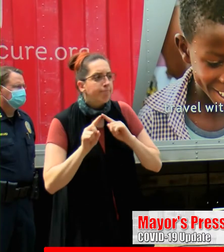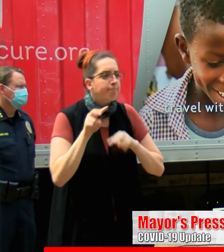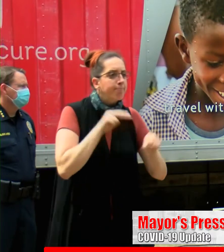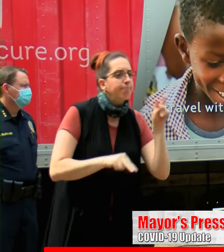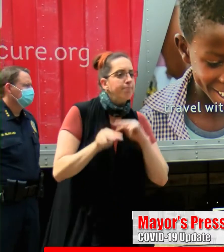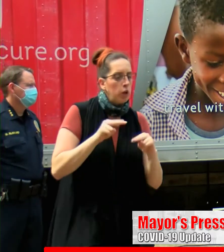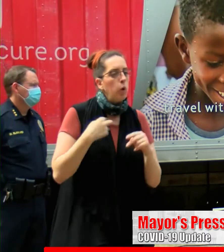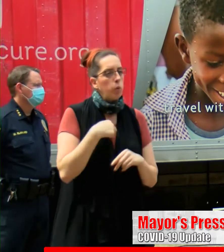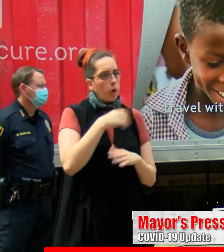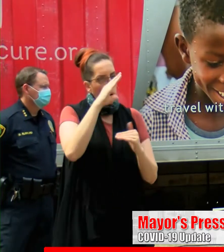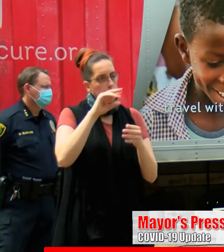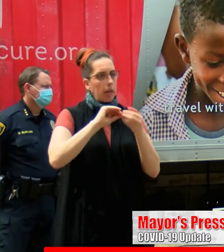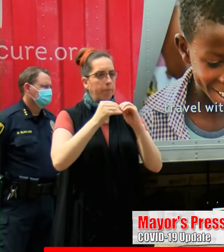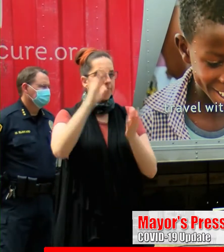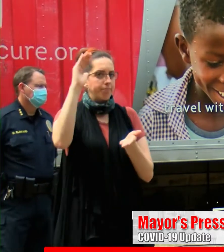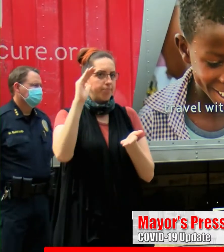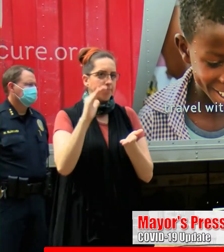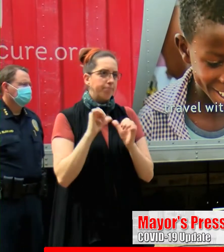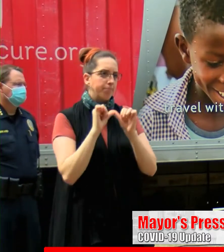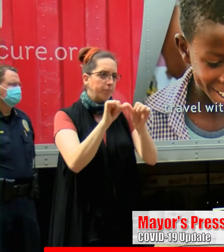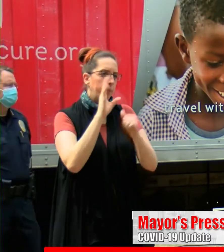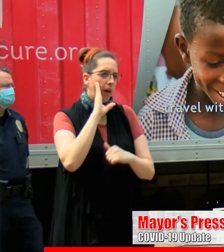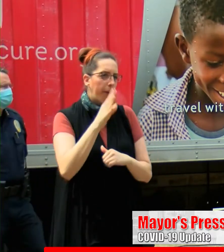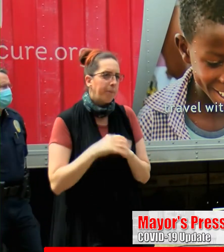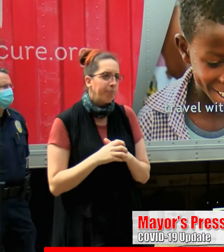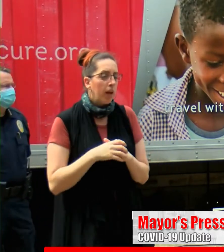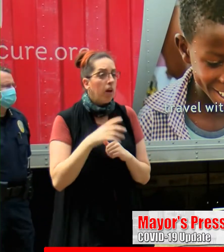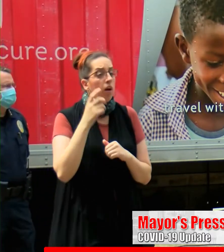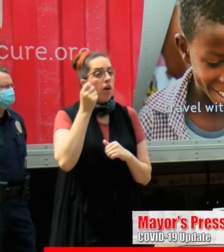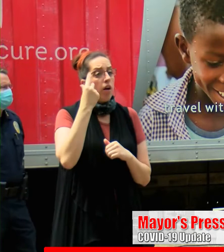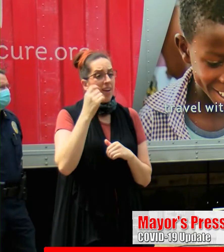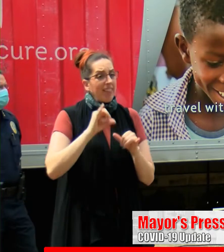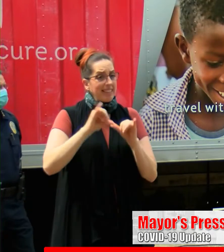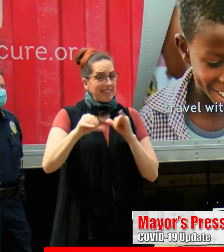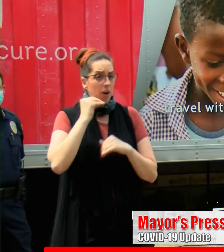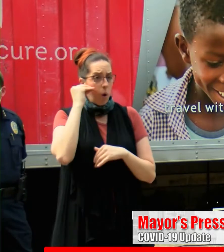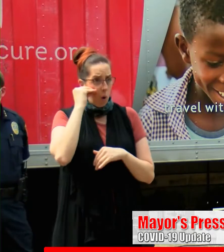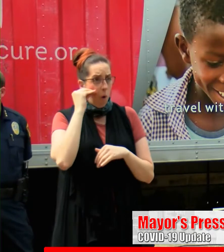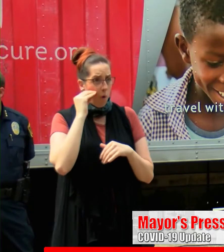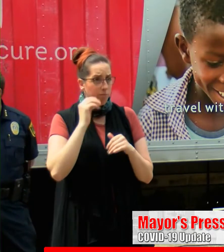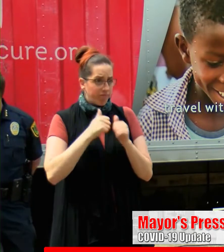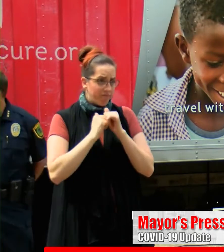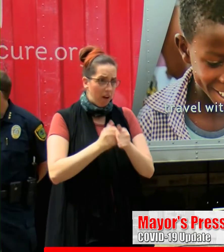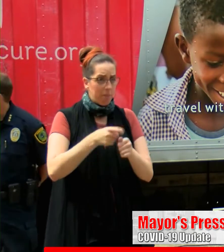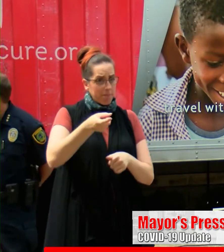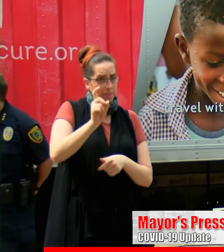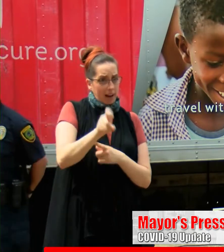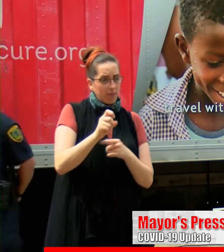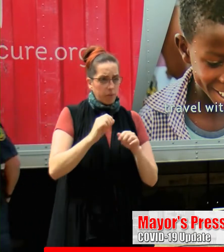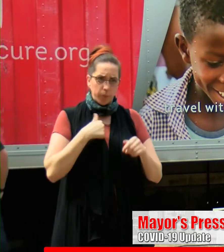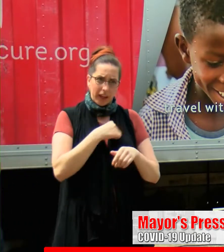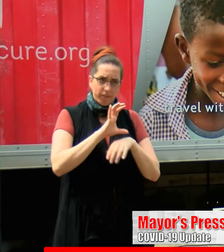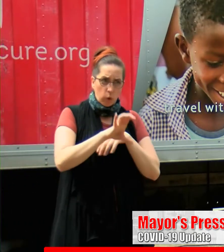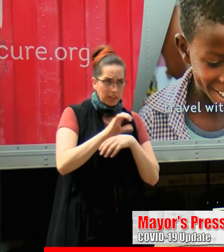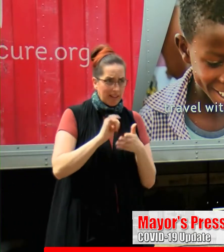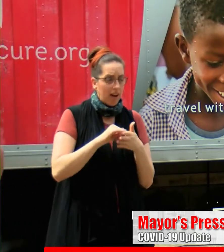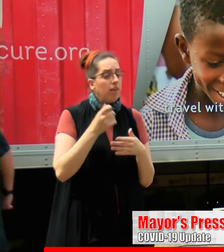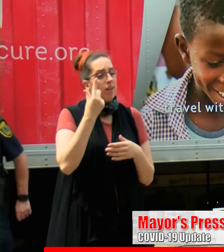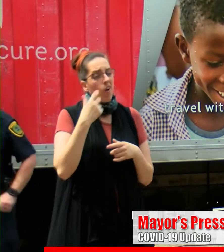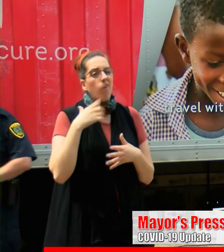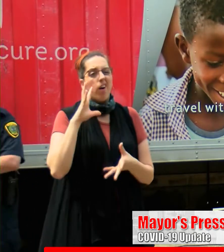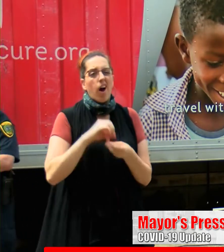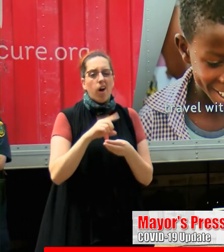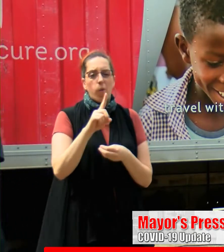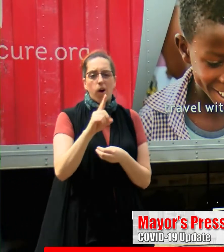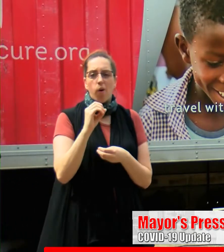these trends continue. As far as the enforcement on the stay-home order, in the last 24 hours, we've had